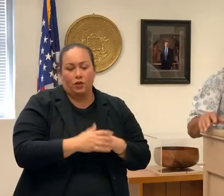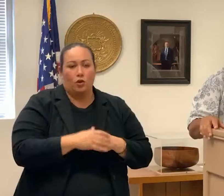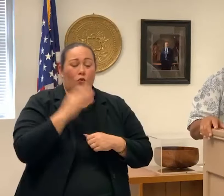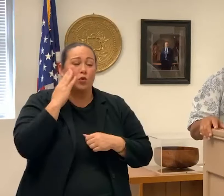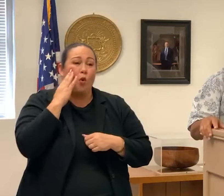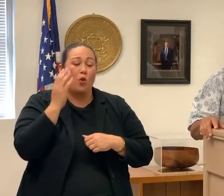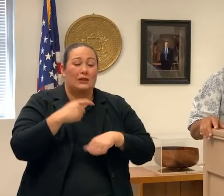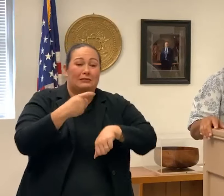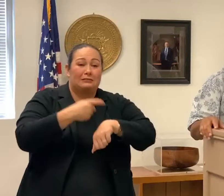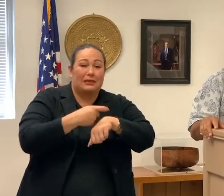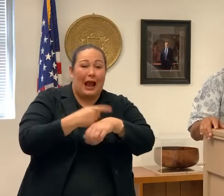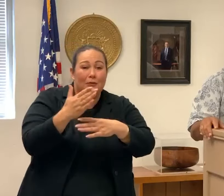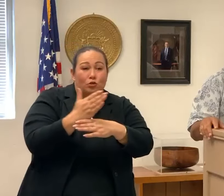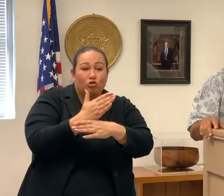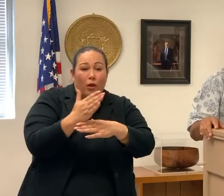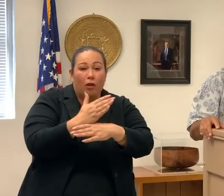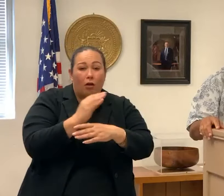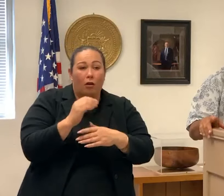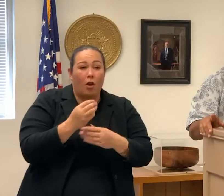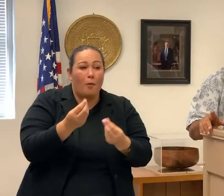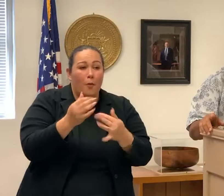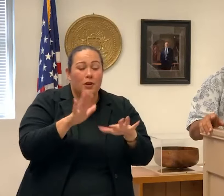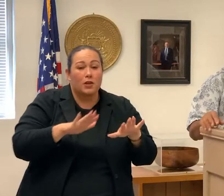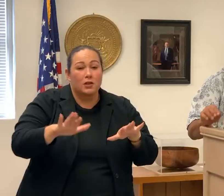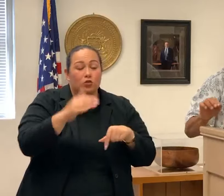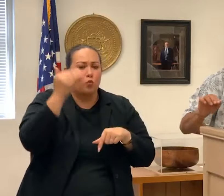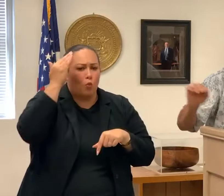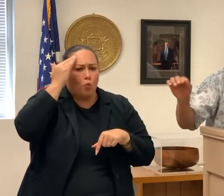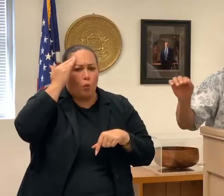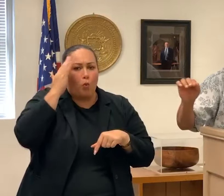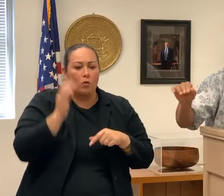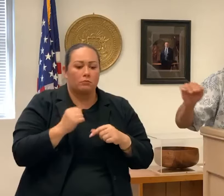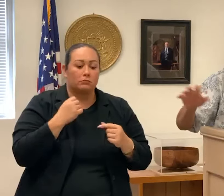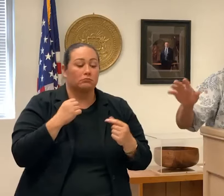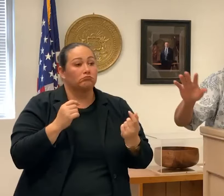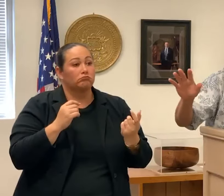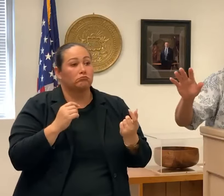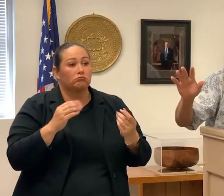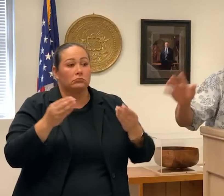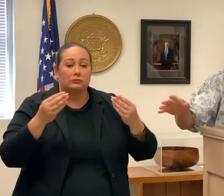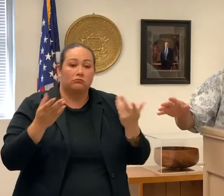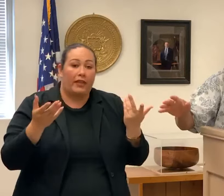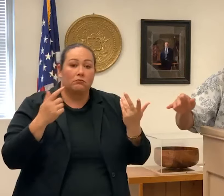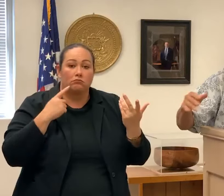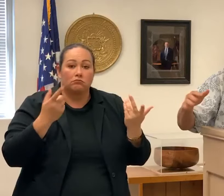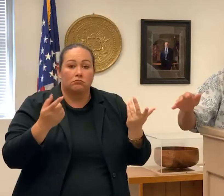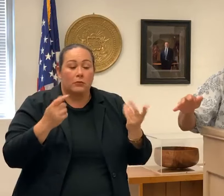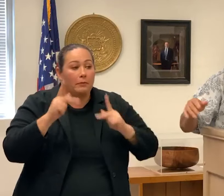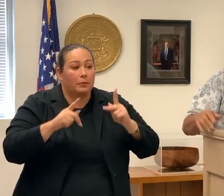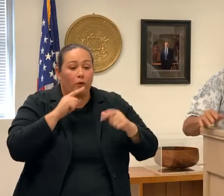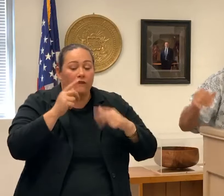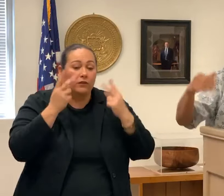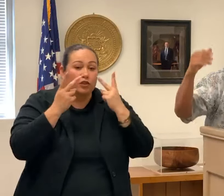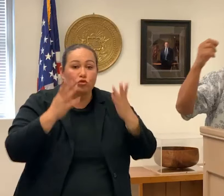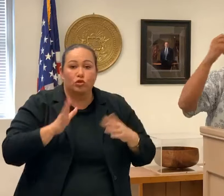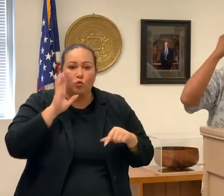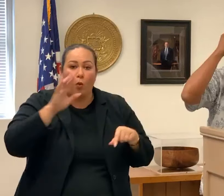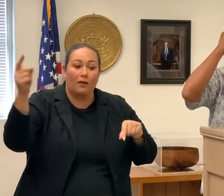come because they owned the week, but we did also know that a lot of people have moved their week to another time during the